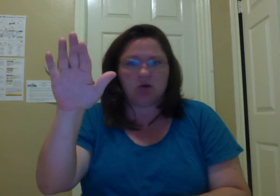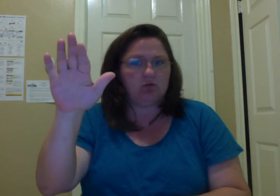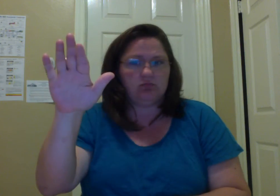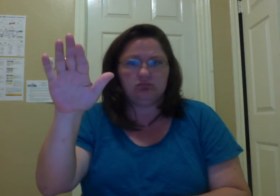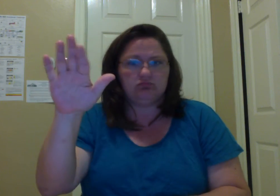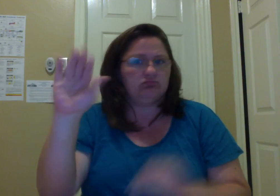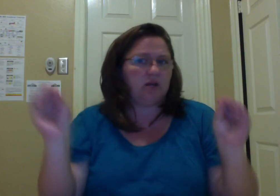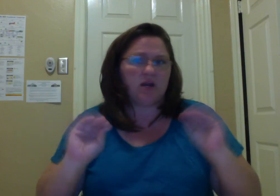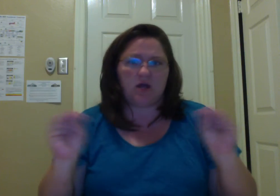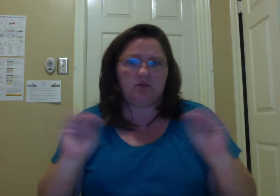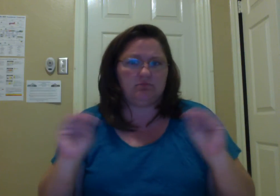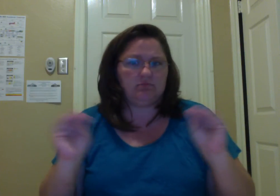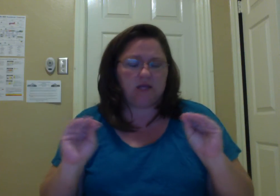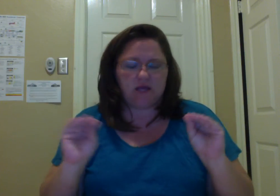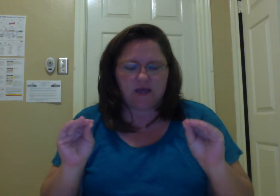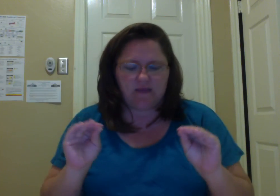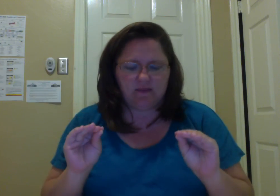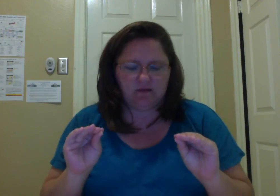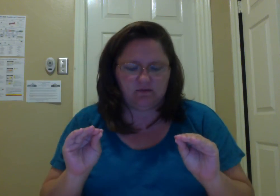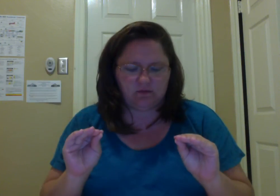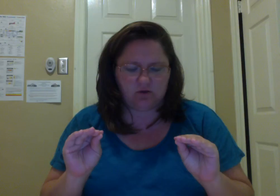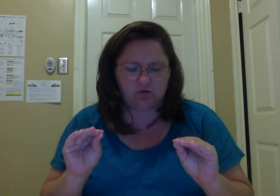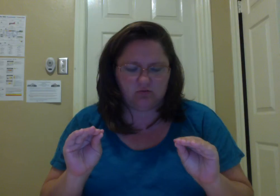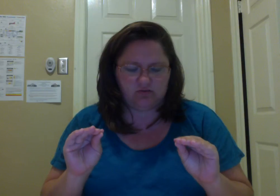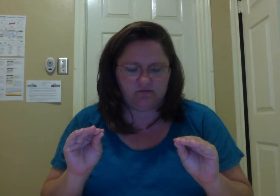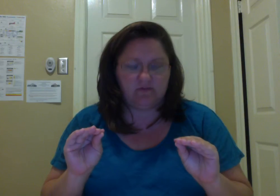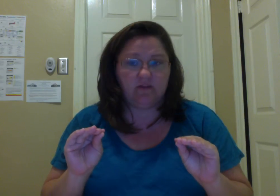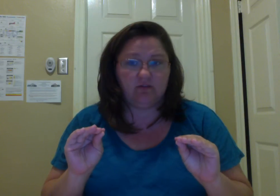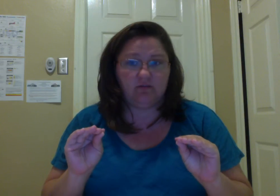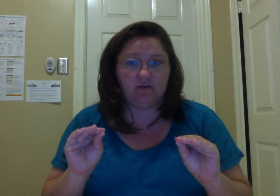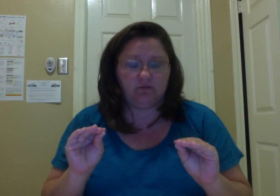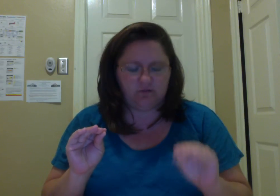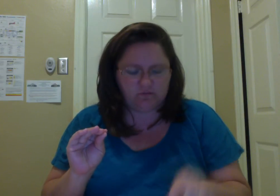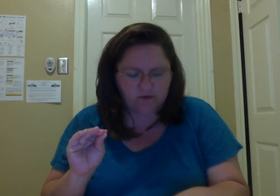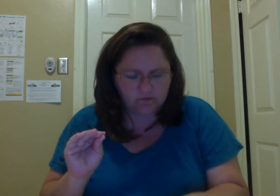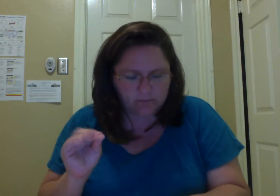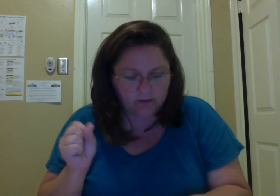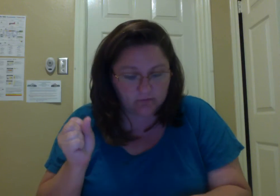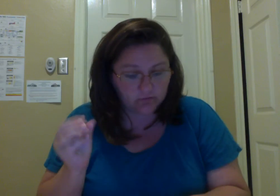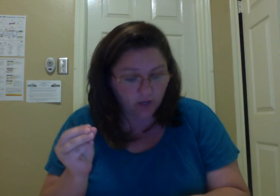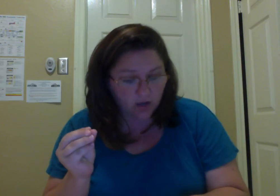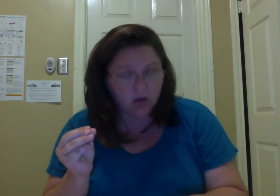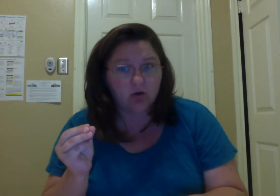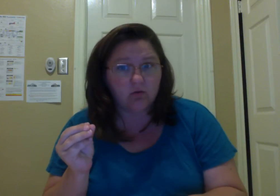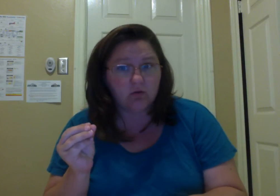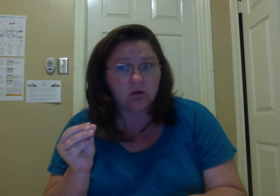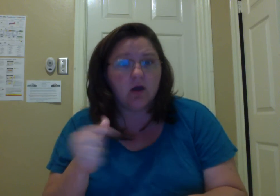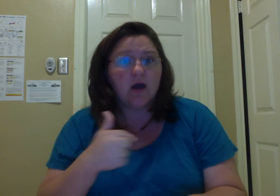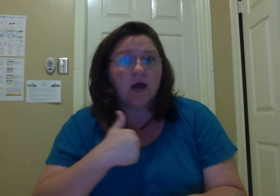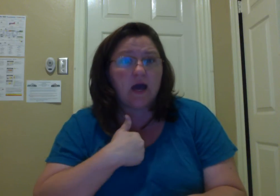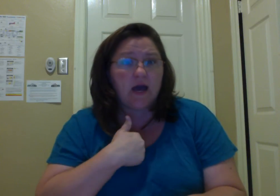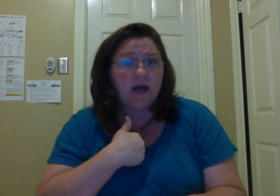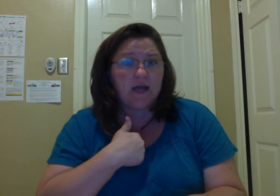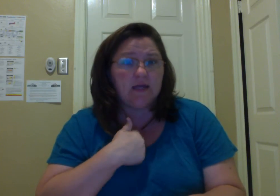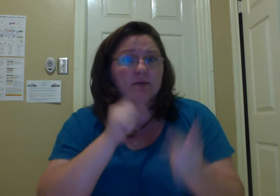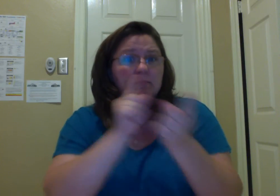know. None. And then so she finger spells. So I met